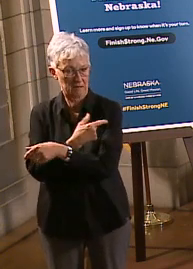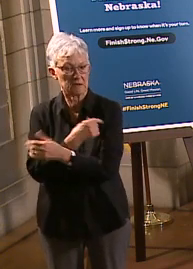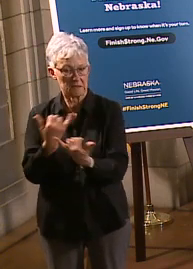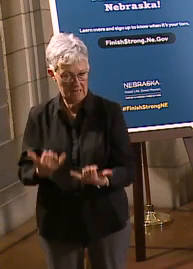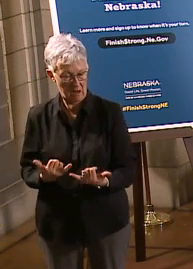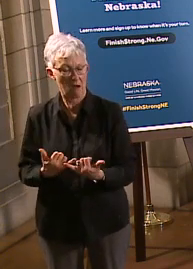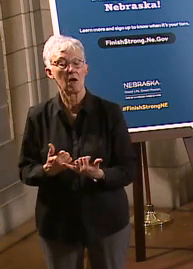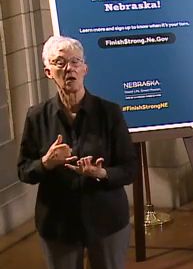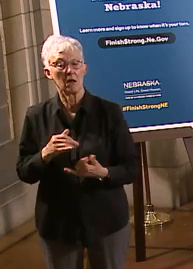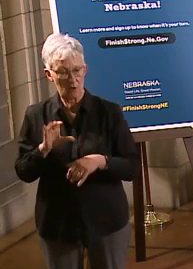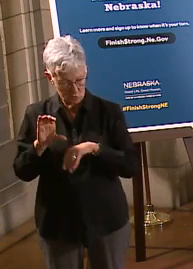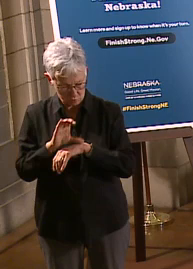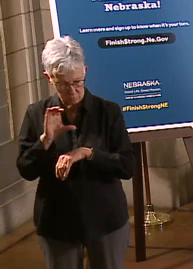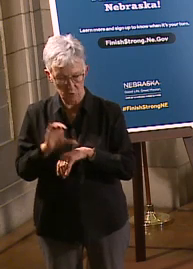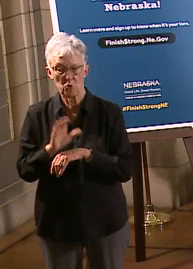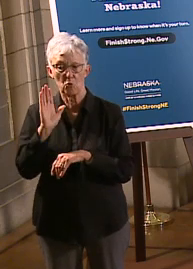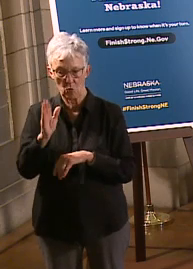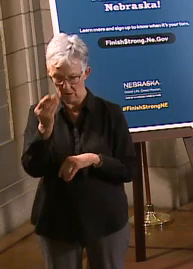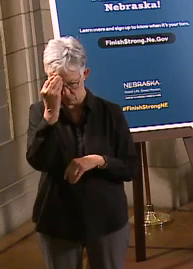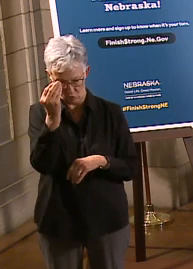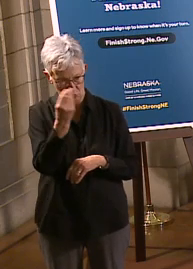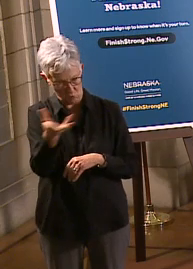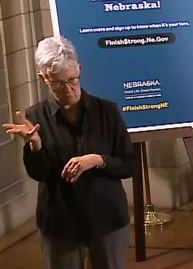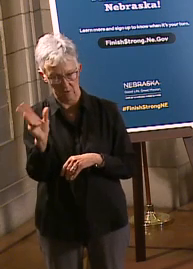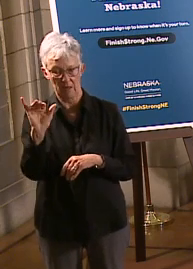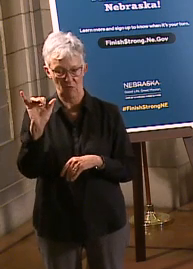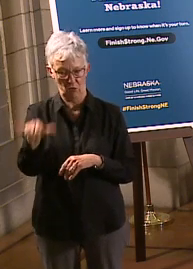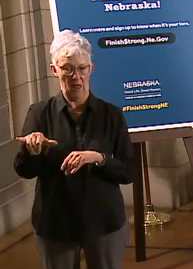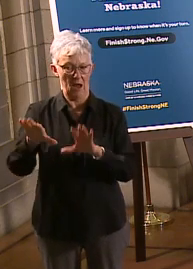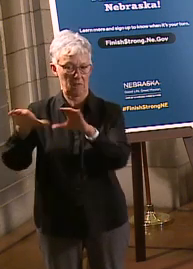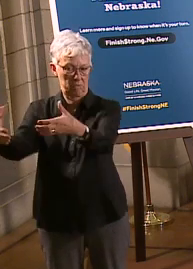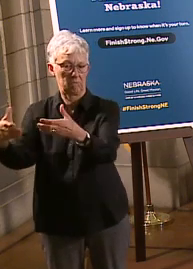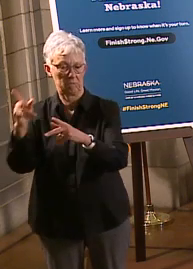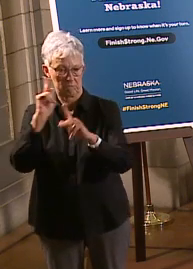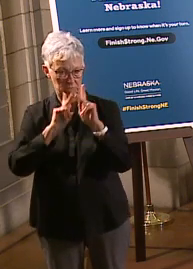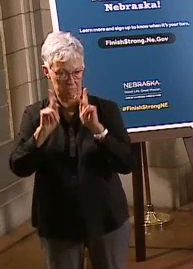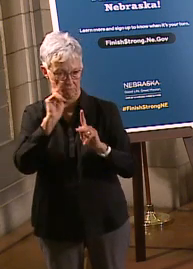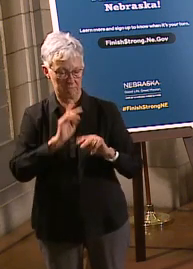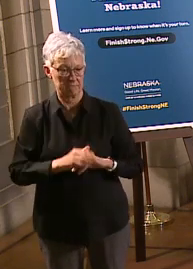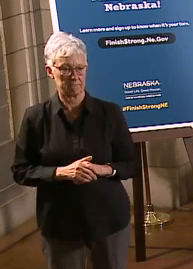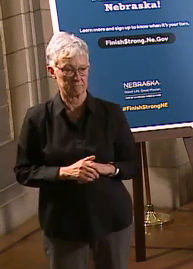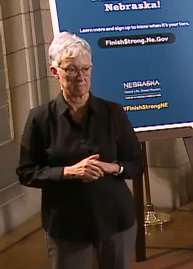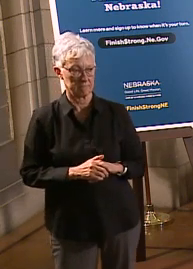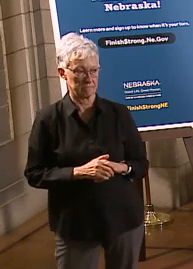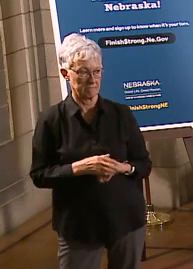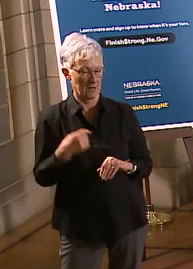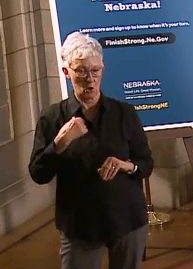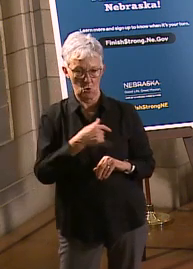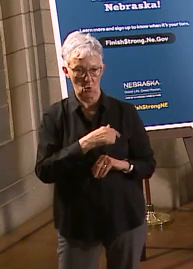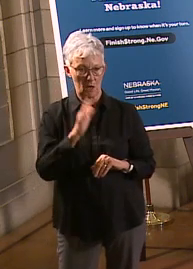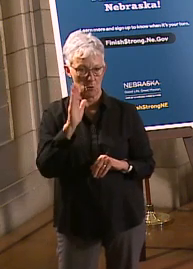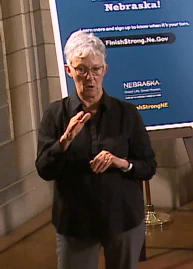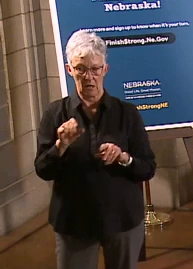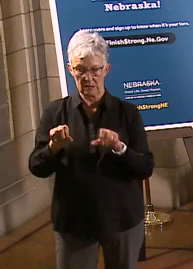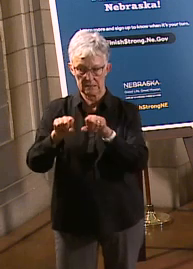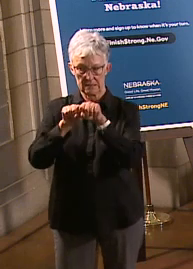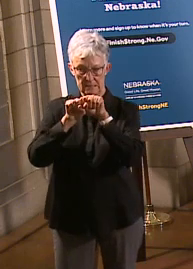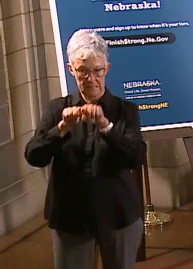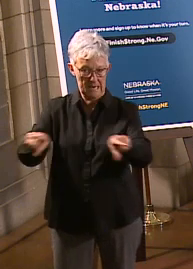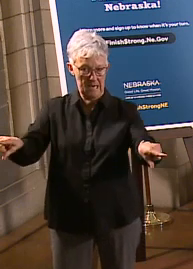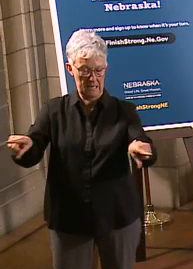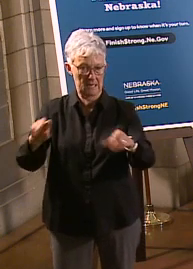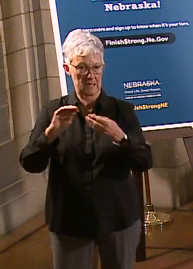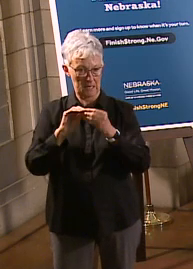people who will be selected. And what we will do is we will send out approximately the same number of invitations as we